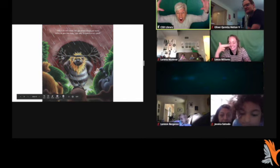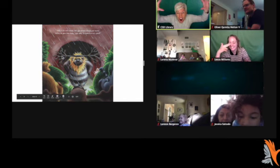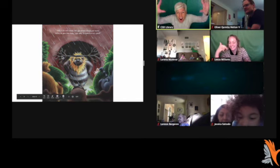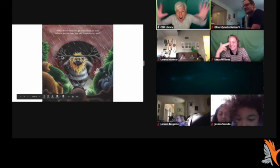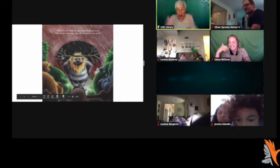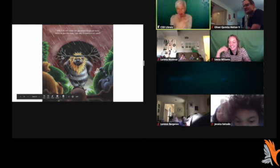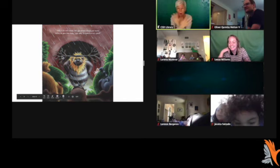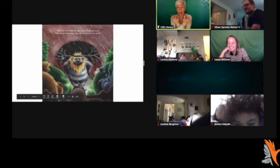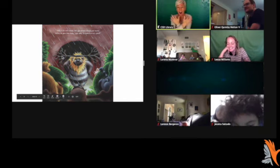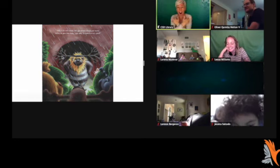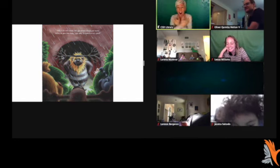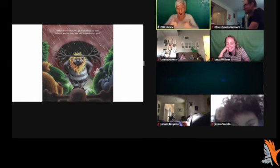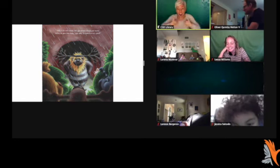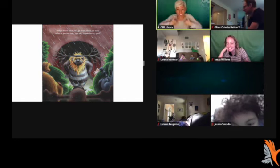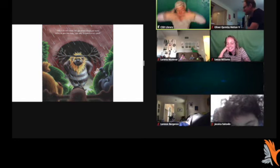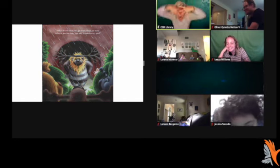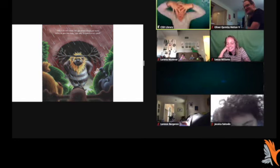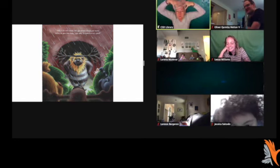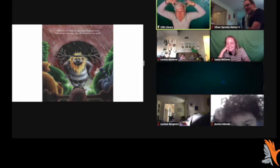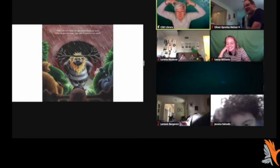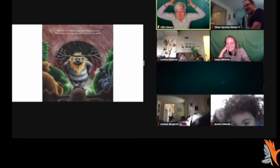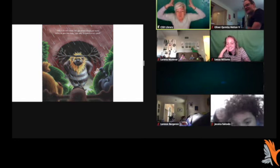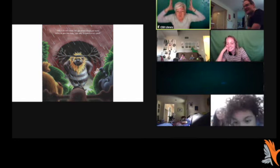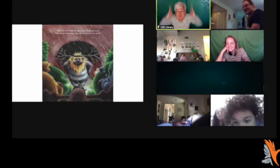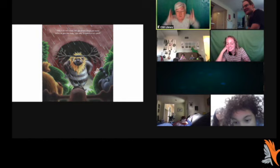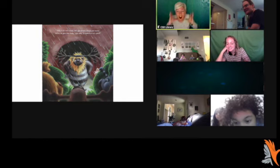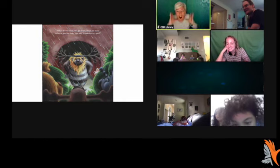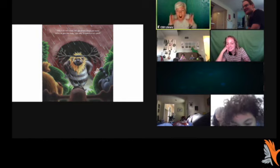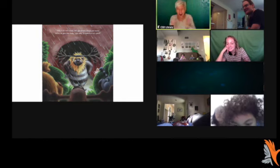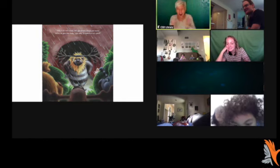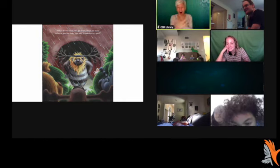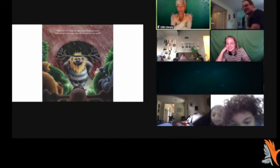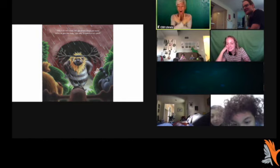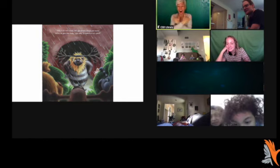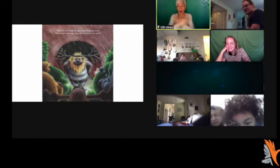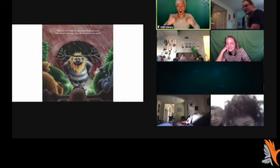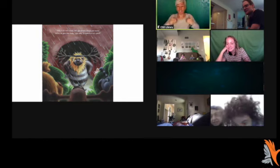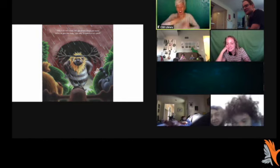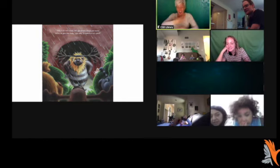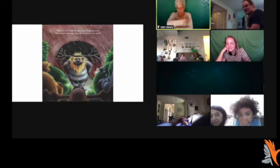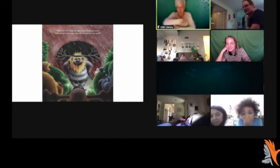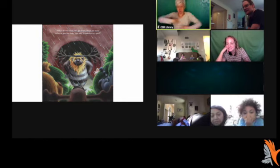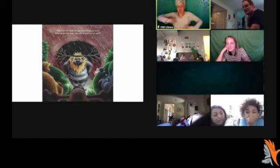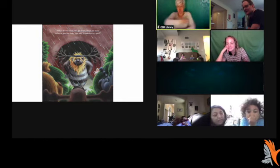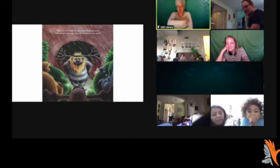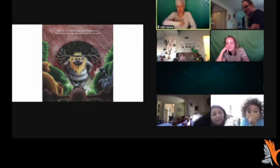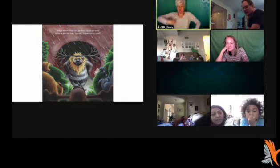antlers. The bear has a lion's mane, a big fluffy mane. The bear has black and white stripes on its